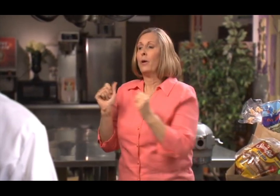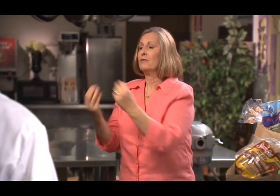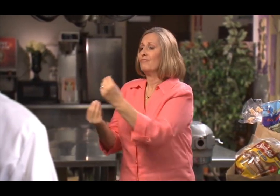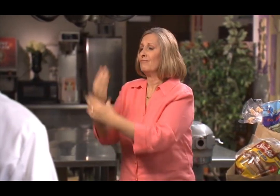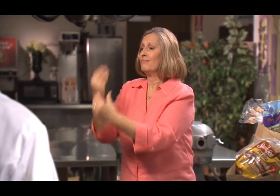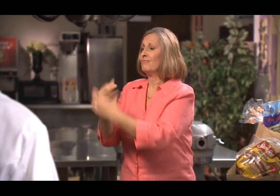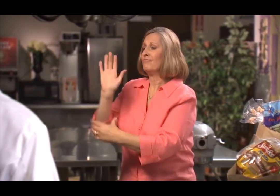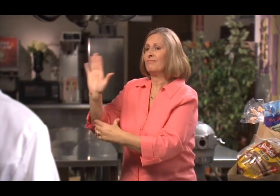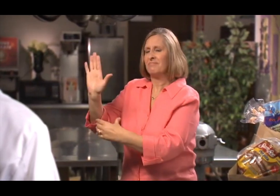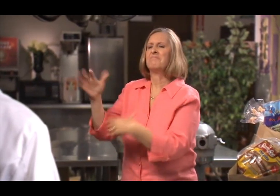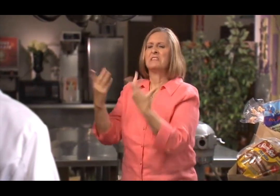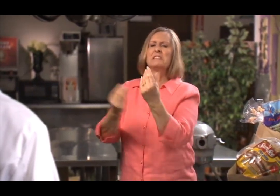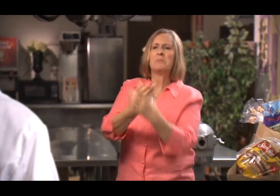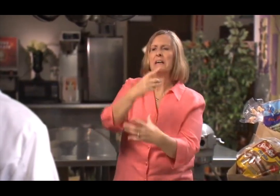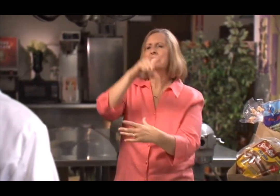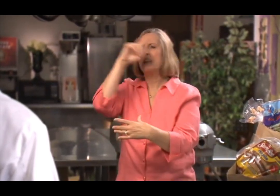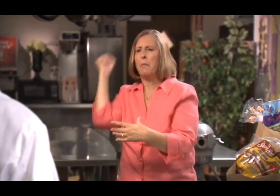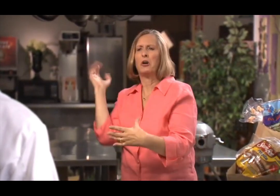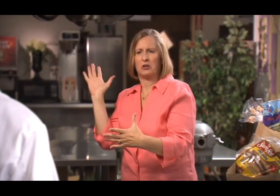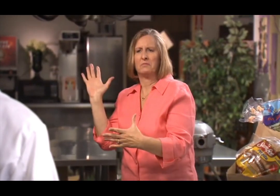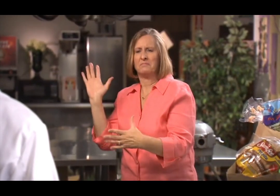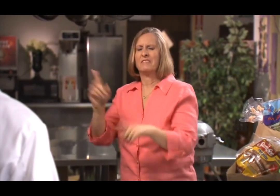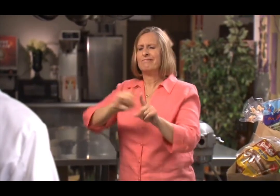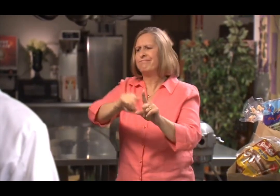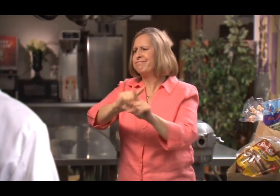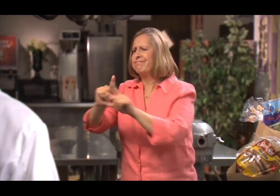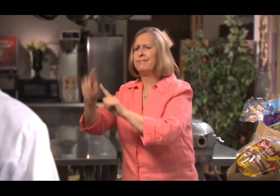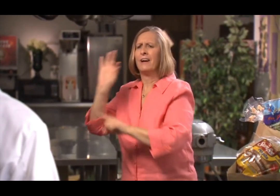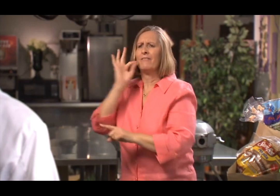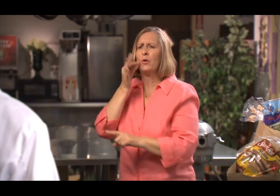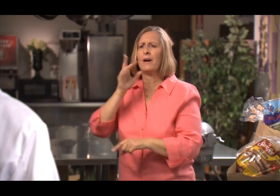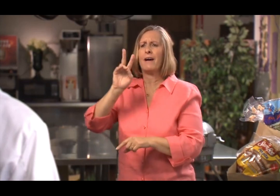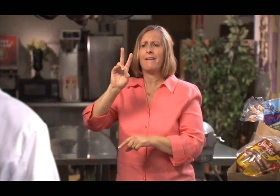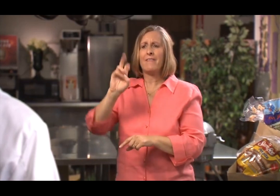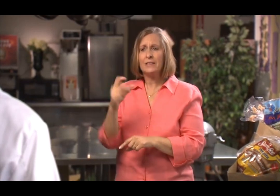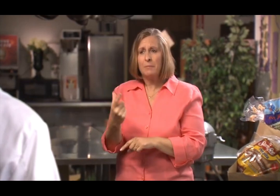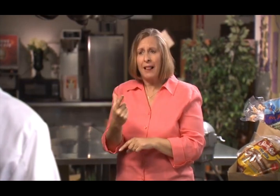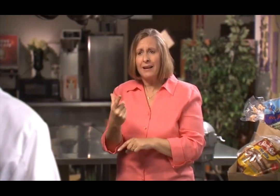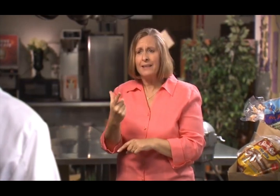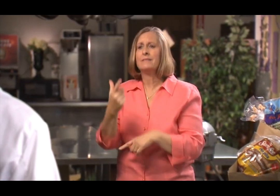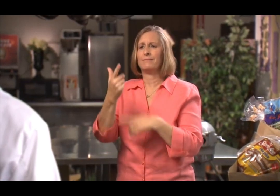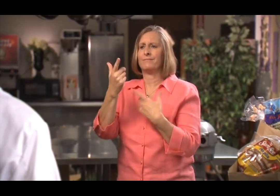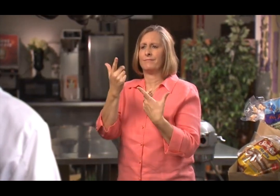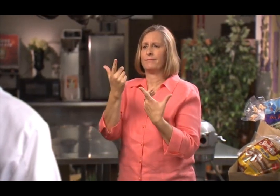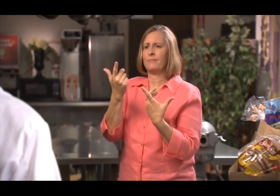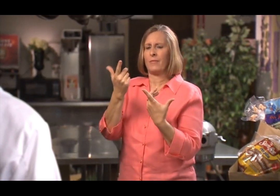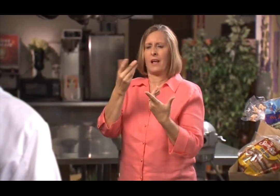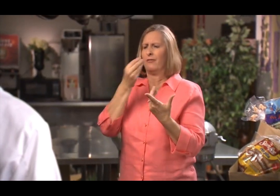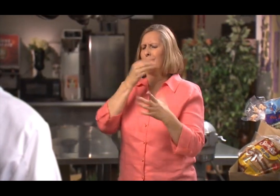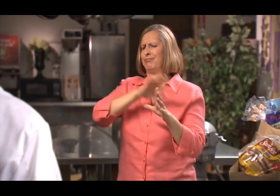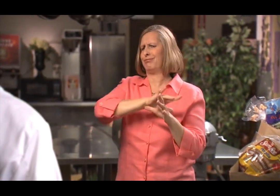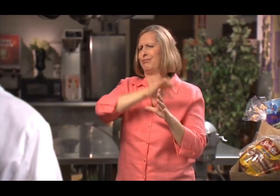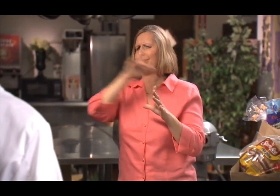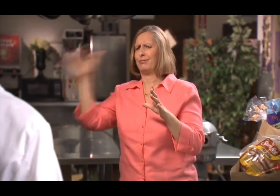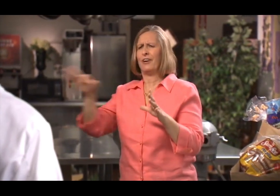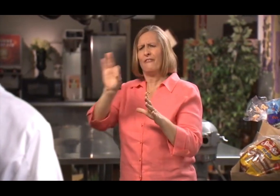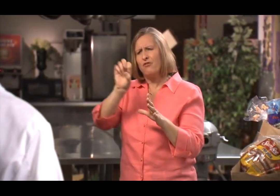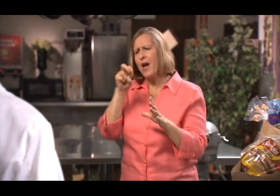winter, summer, and spring each have different seasonal fruits and vegetables in abundance that are